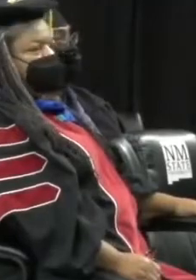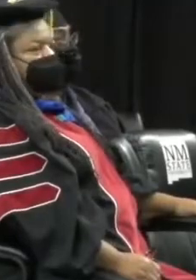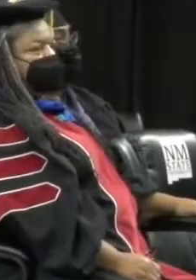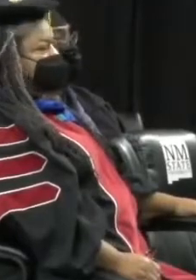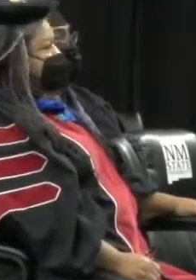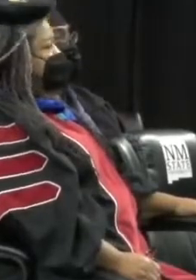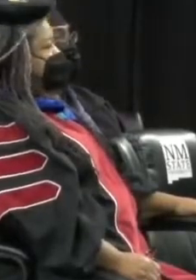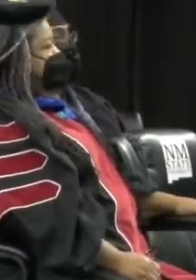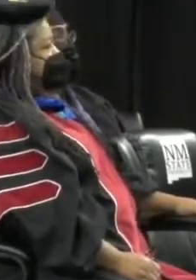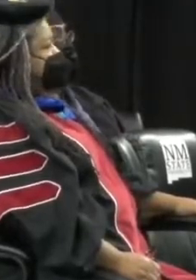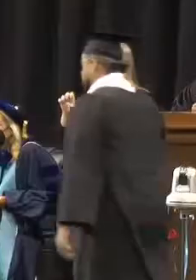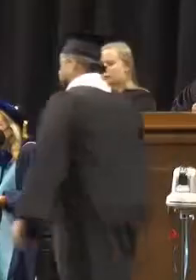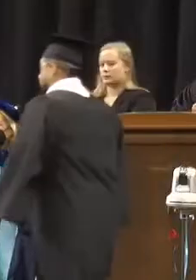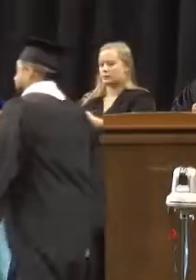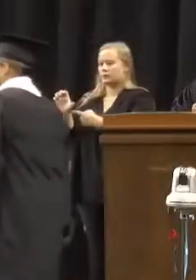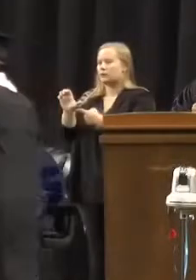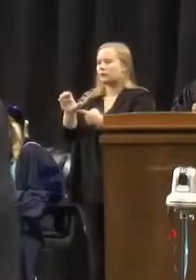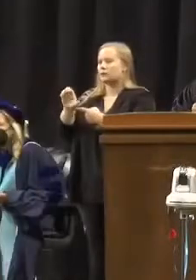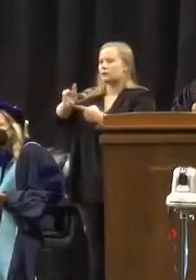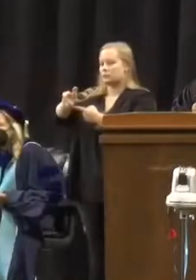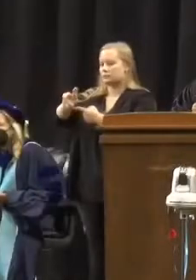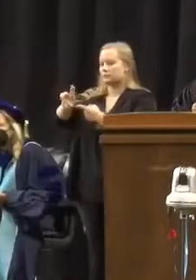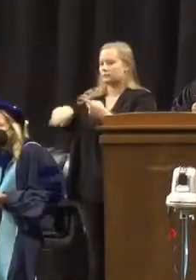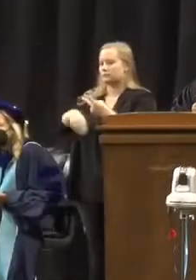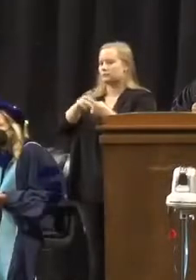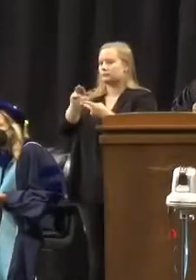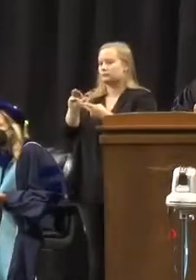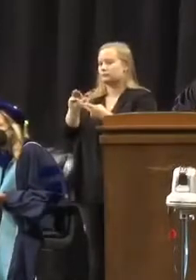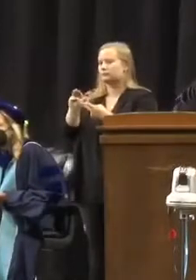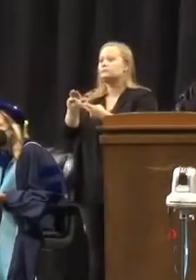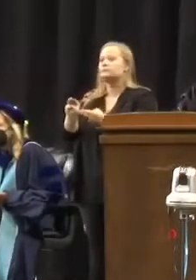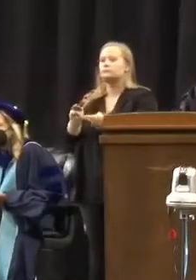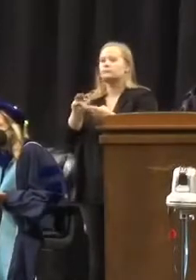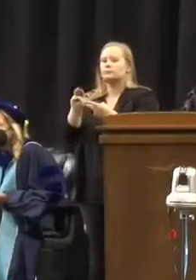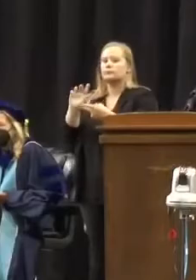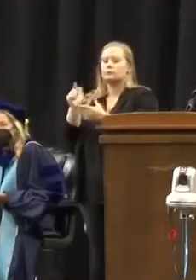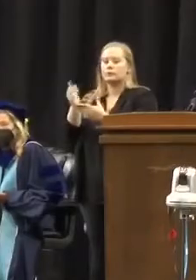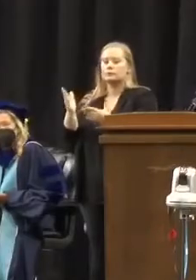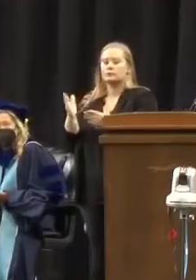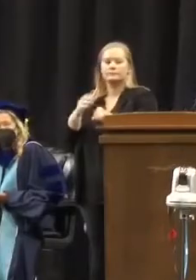Obed Torres, Crimson Scholar, Meritorious Graduate.